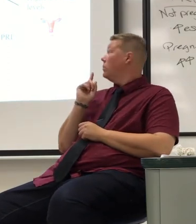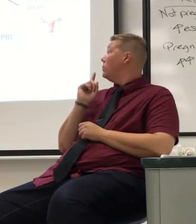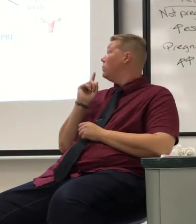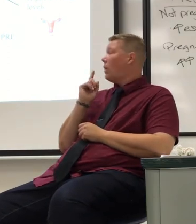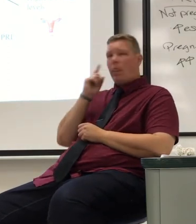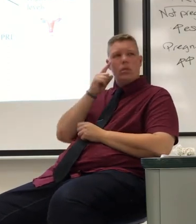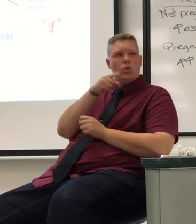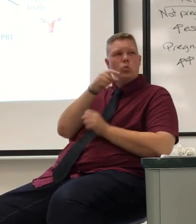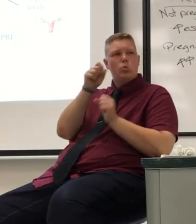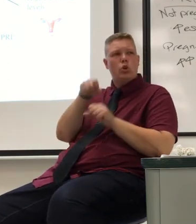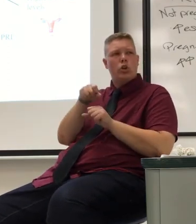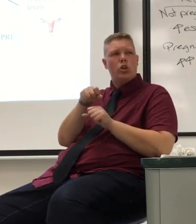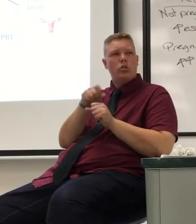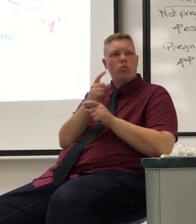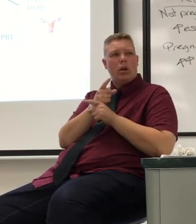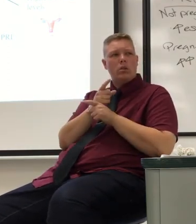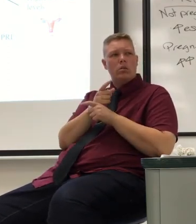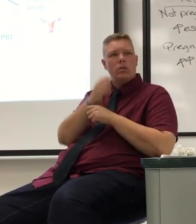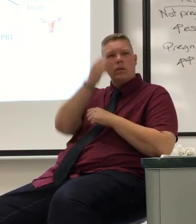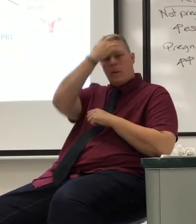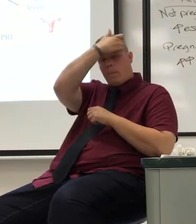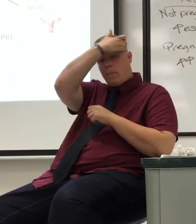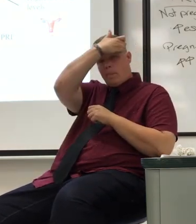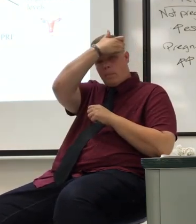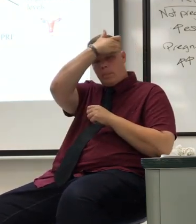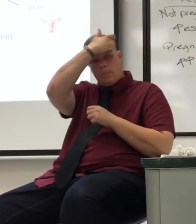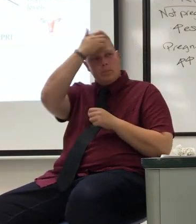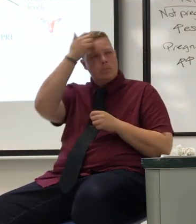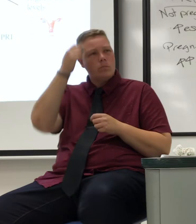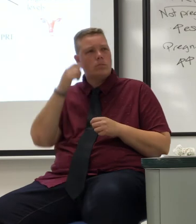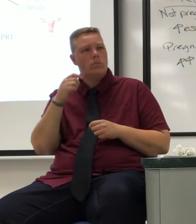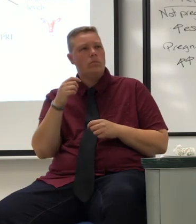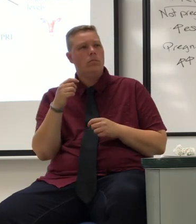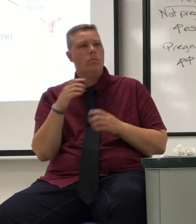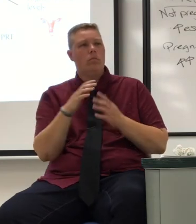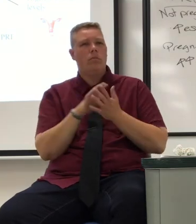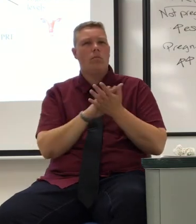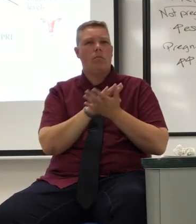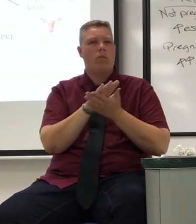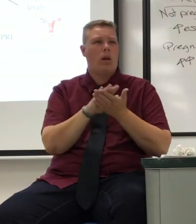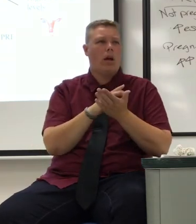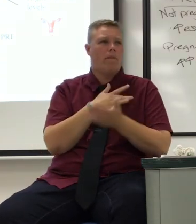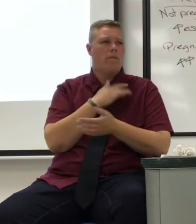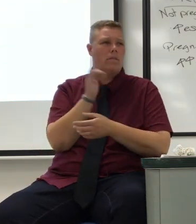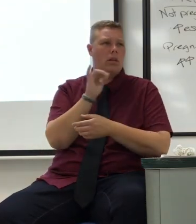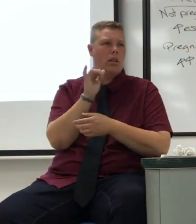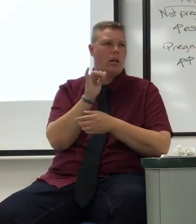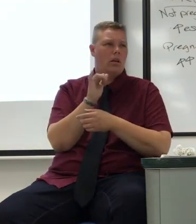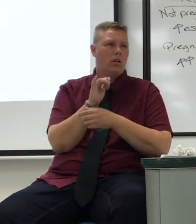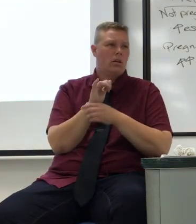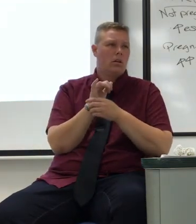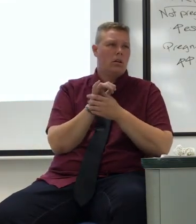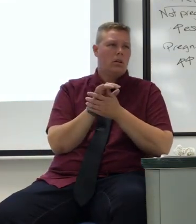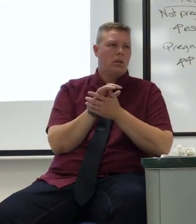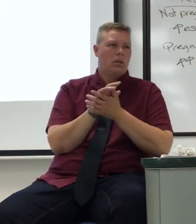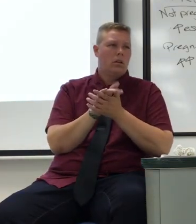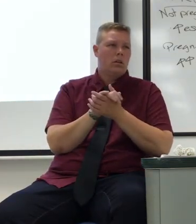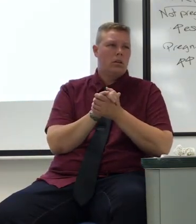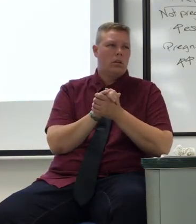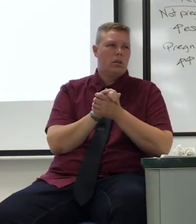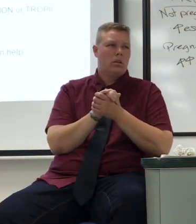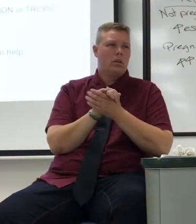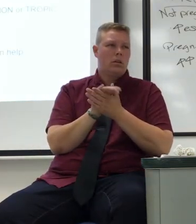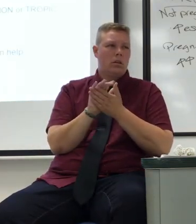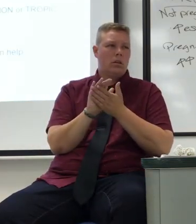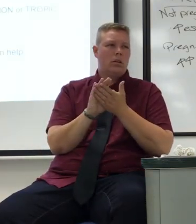I think you can do it. Yeah, I think that's something you can practice at home if you're wanting to do it. And the idea